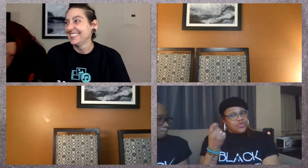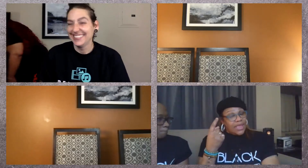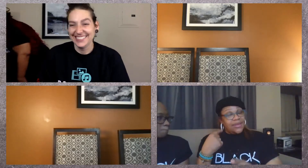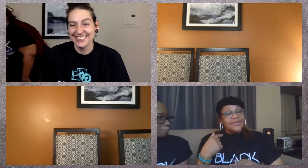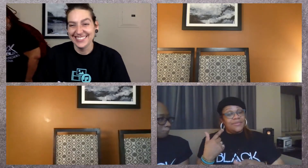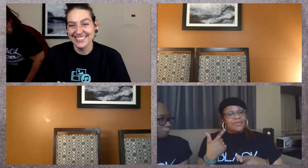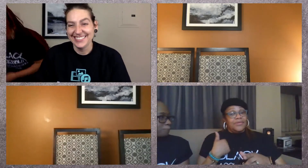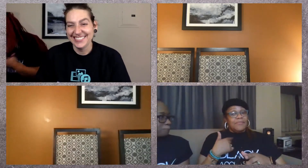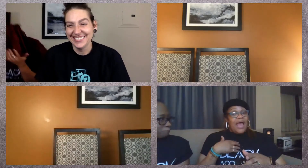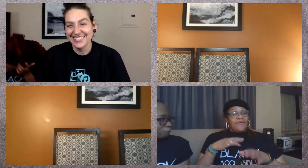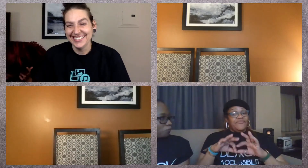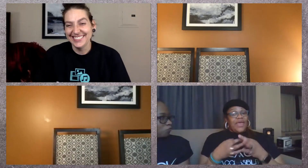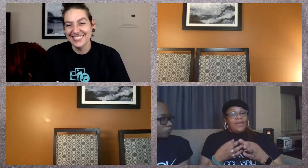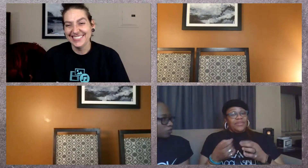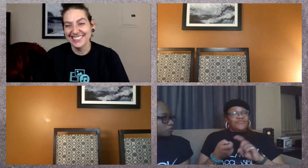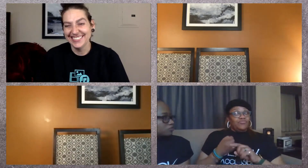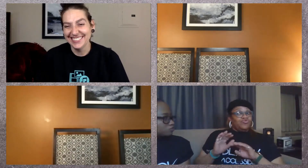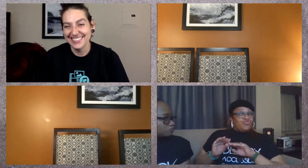manifesting. I strongly believe in that.